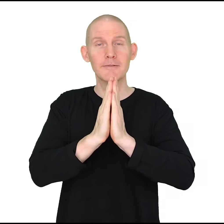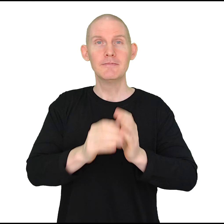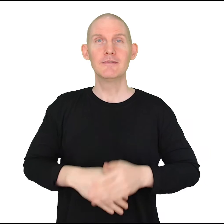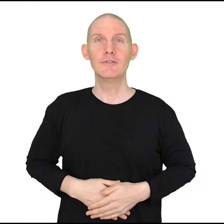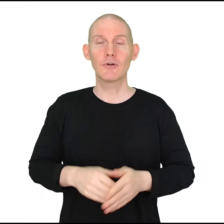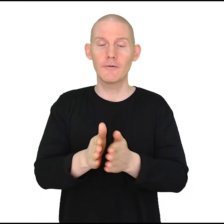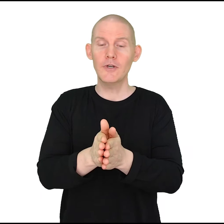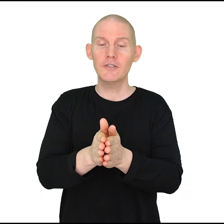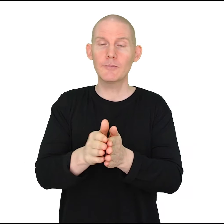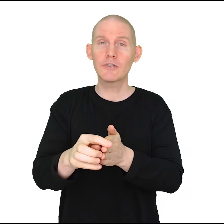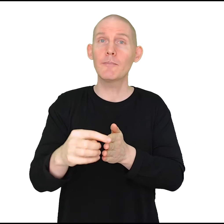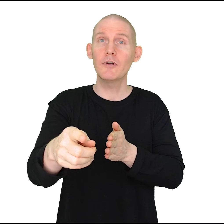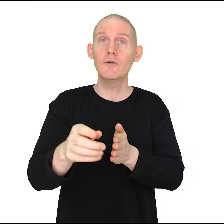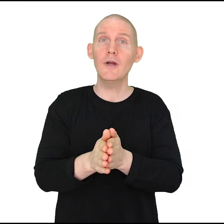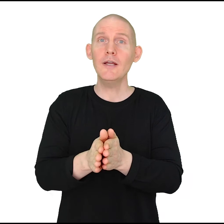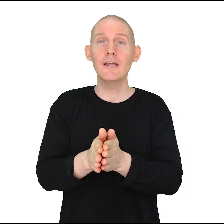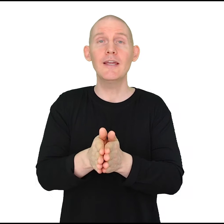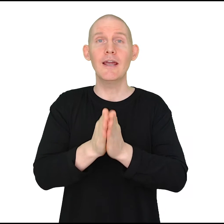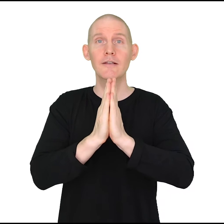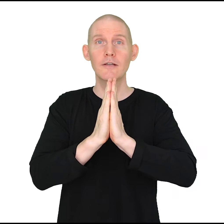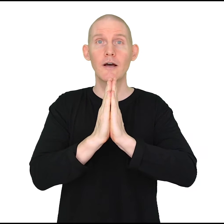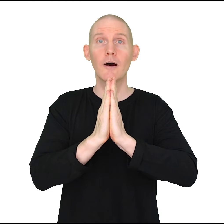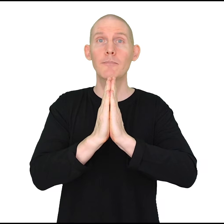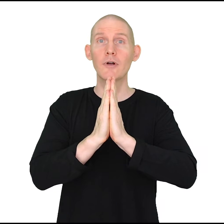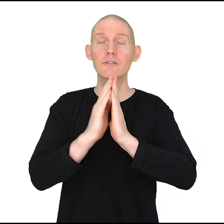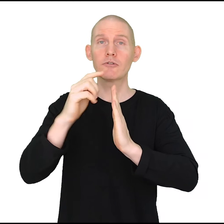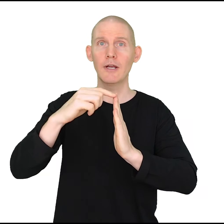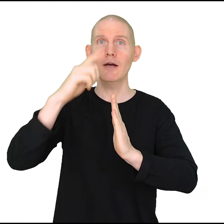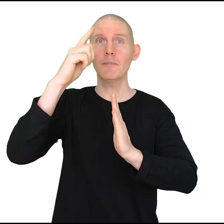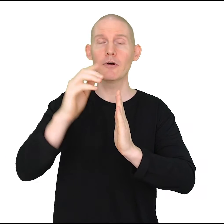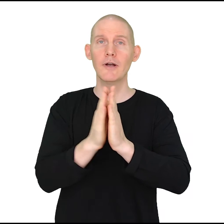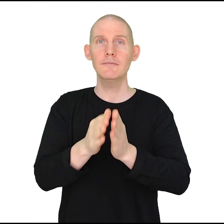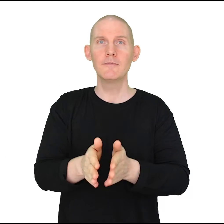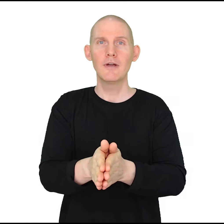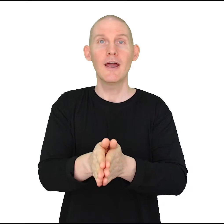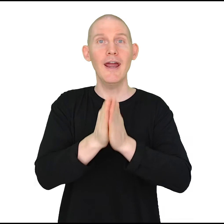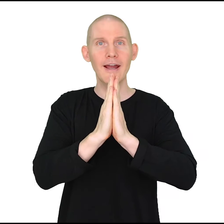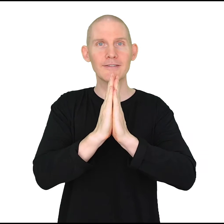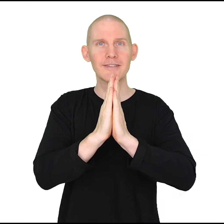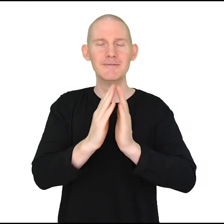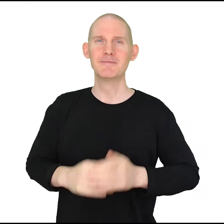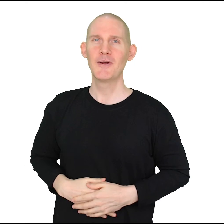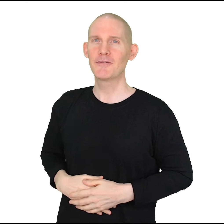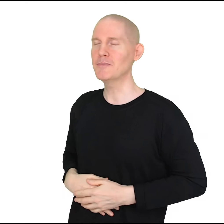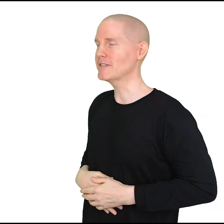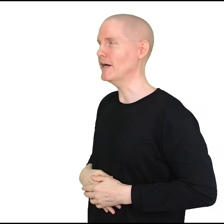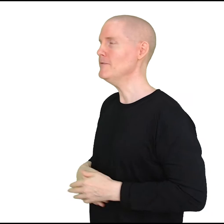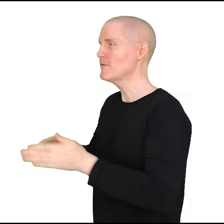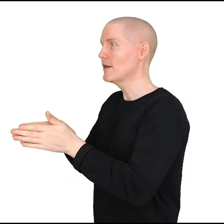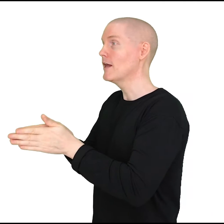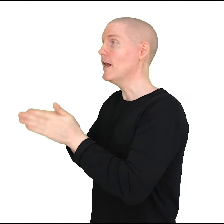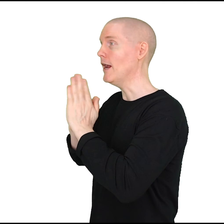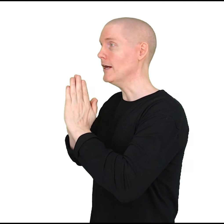Ask. So the fingertips start pointing away and then they end up pointing straight up. All right, ask. From the